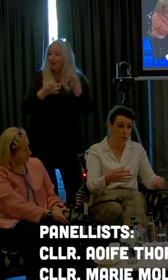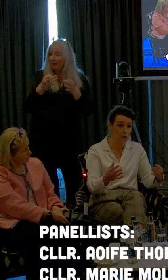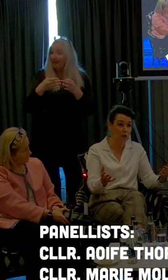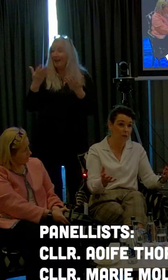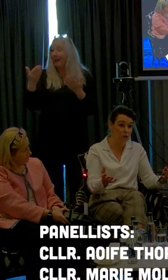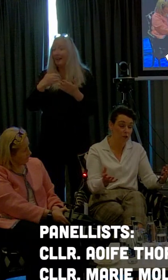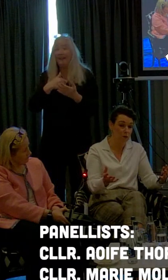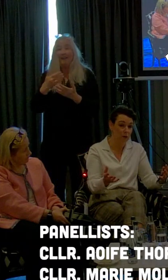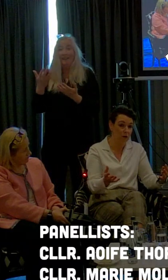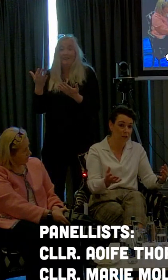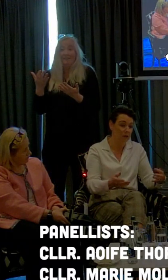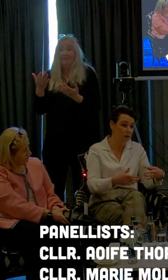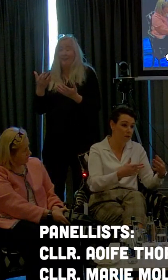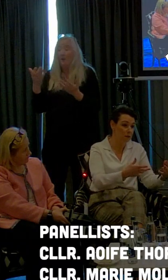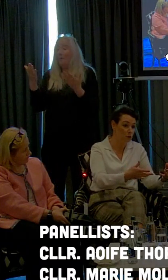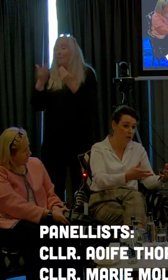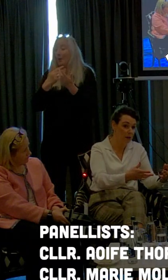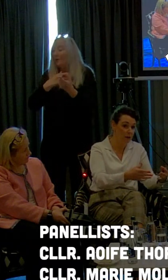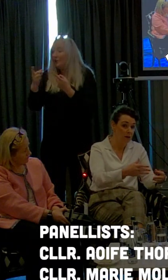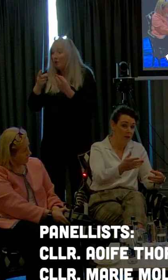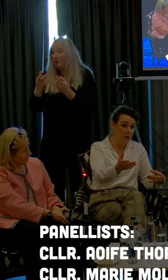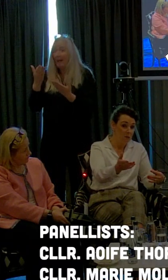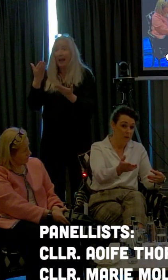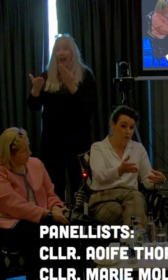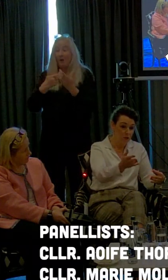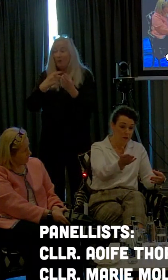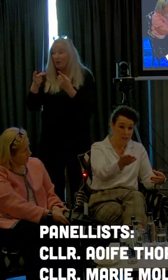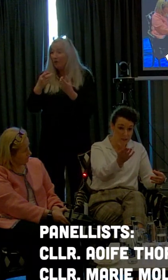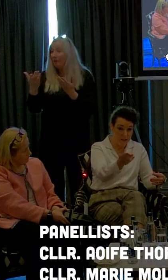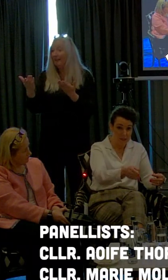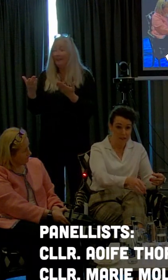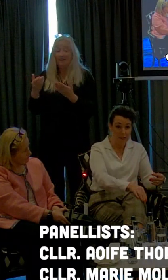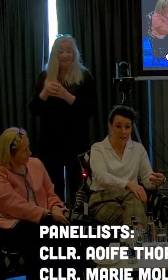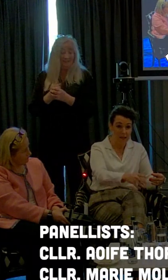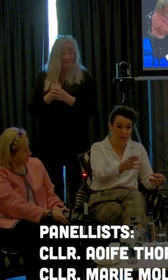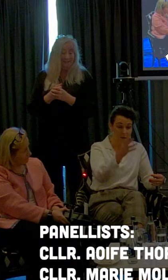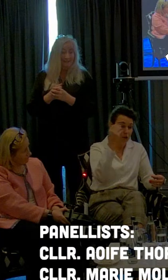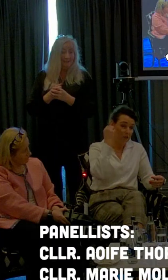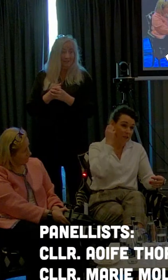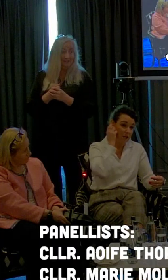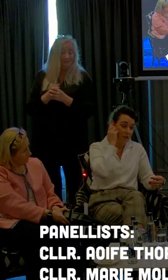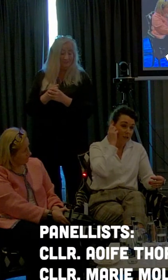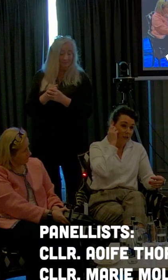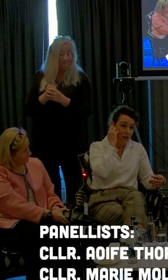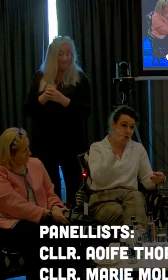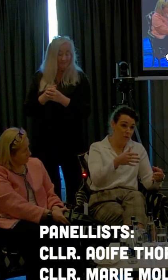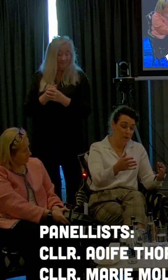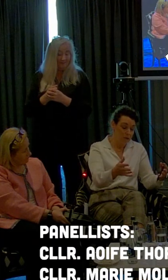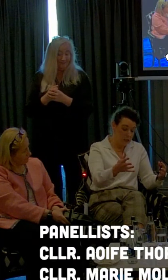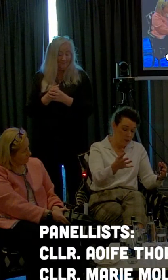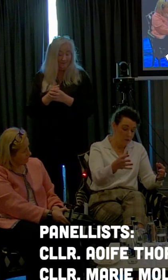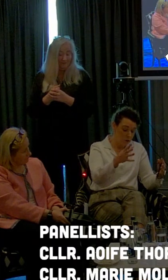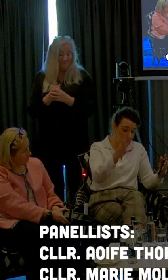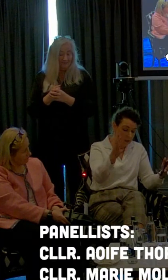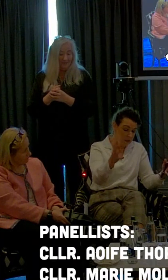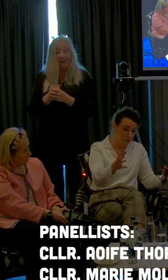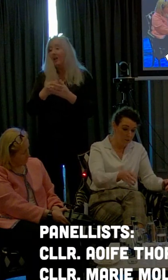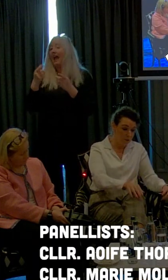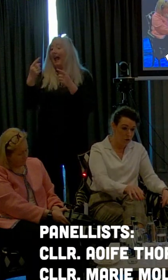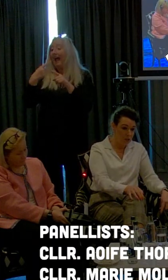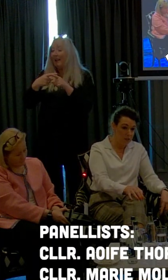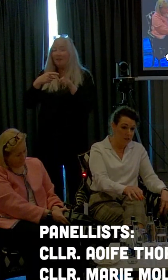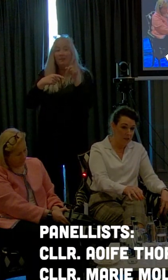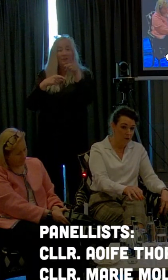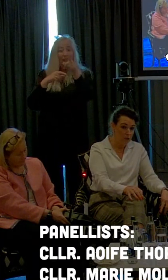or whatever, what are you actually doing all day? Like this morning, I was chairing the LCDC and the LAG, Anne-Marie's on it, you know, about leader funding and the